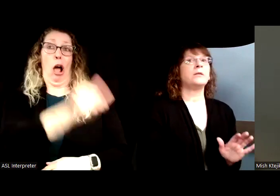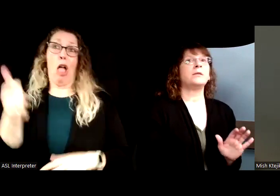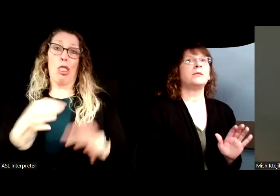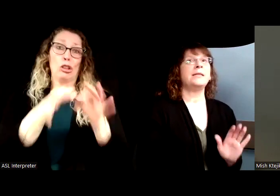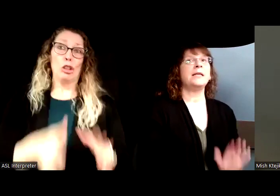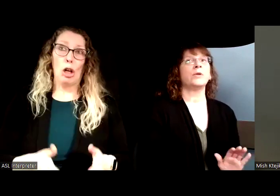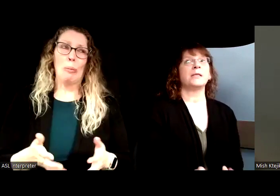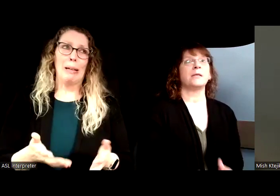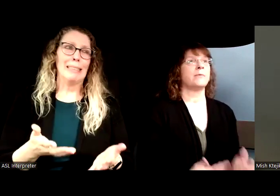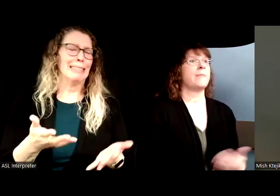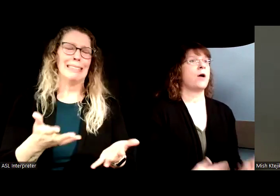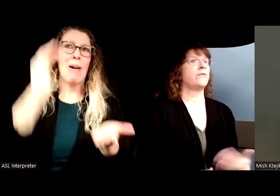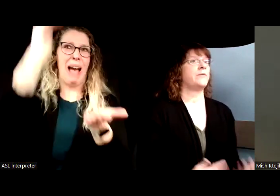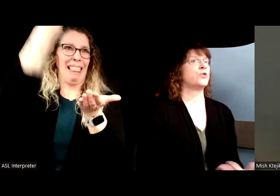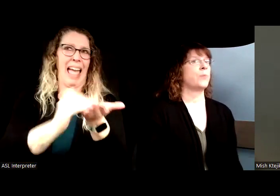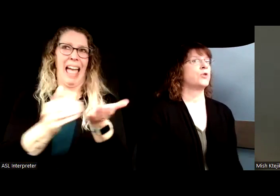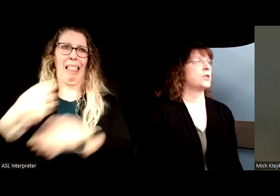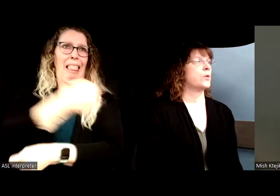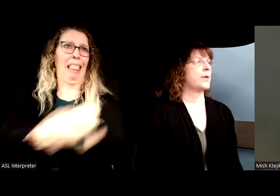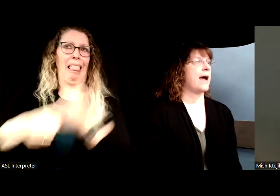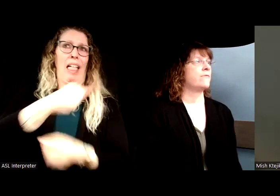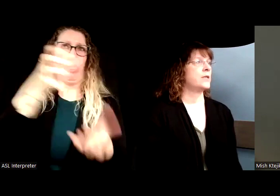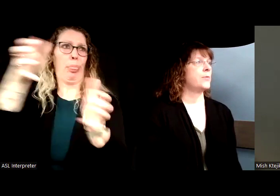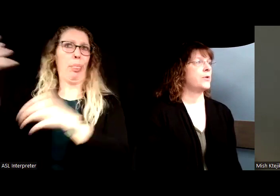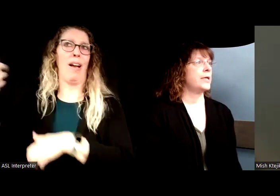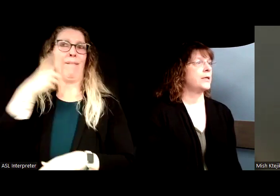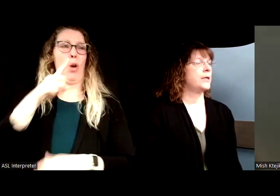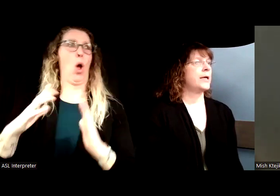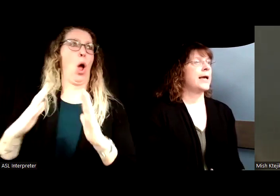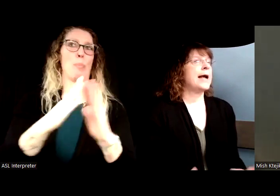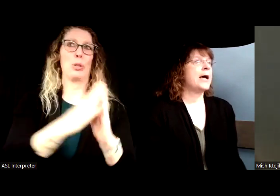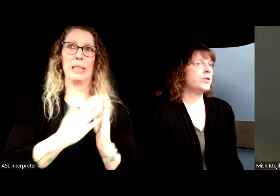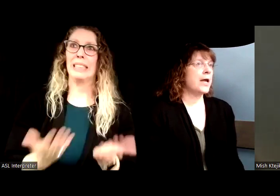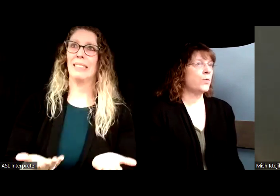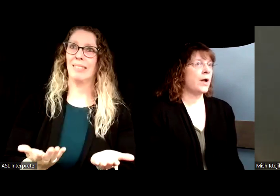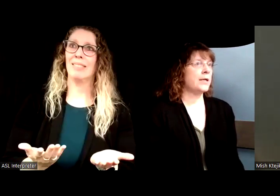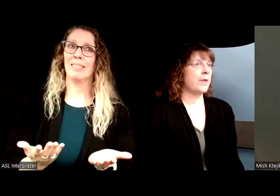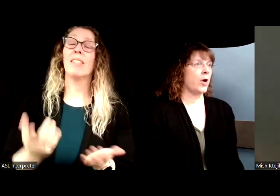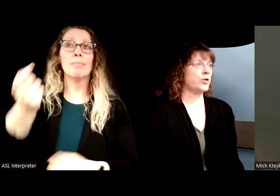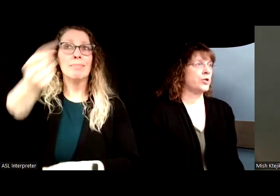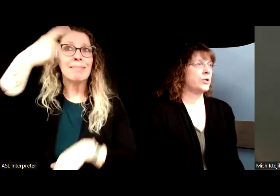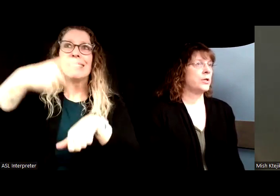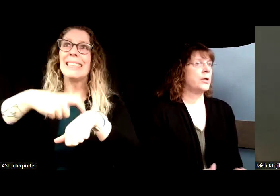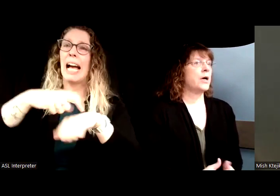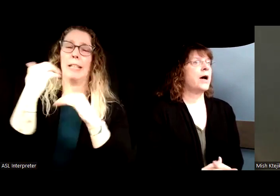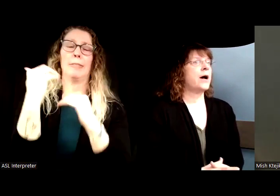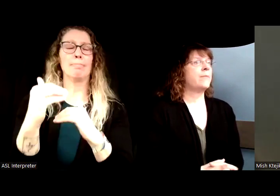want to decrease the amount of disruptions that we have to the community. And I understand we're on a time